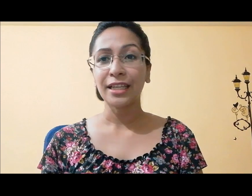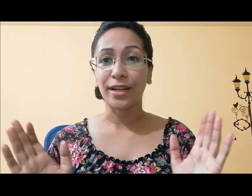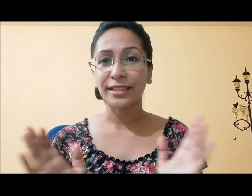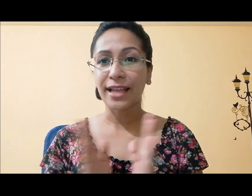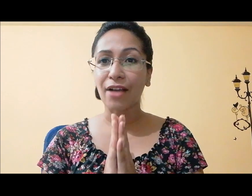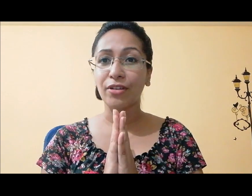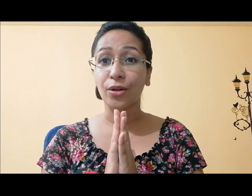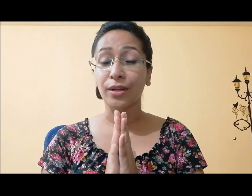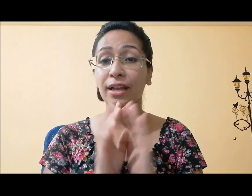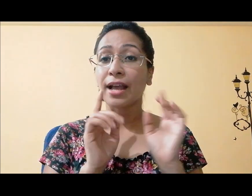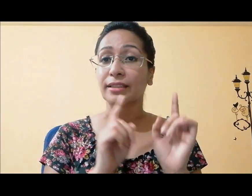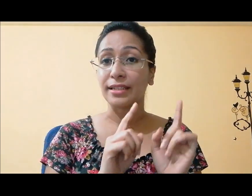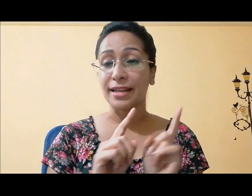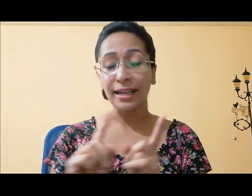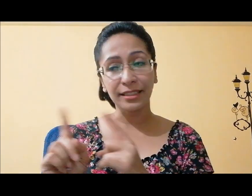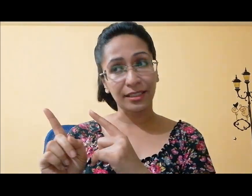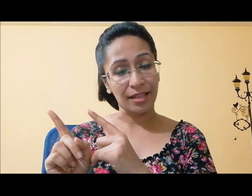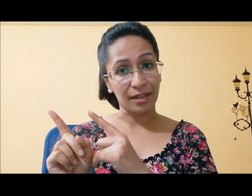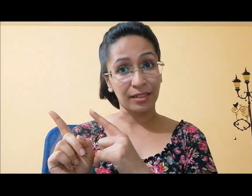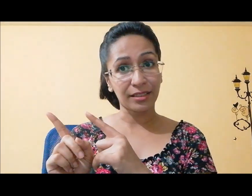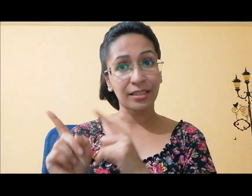Let's have a look at the next sentence.